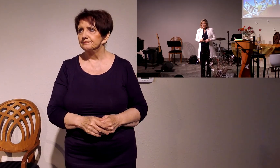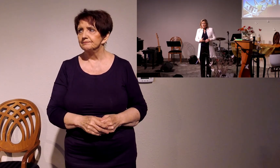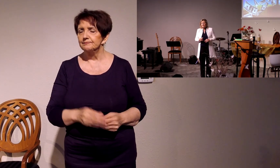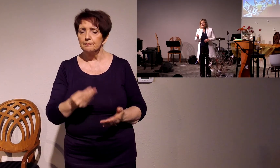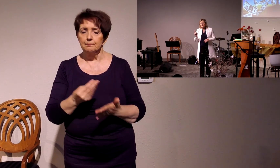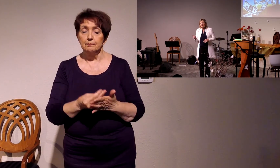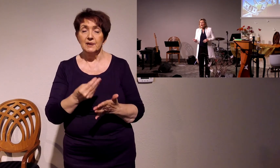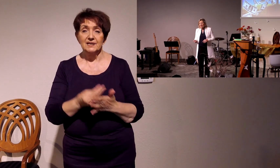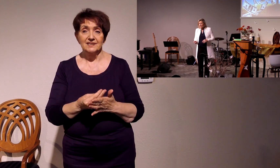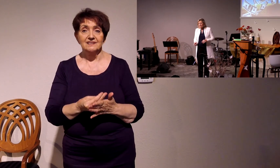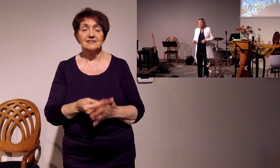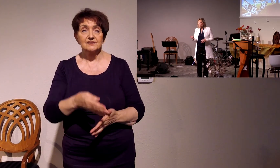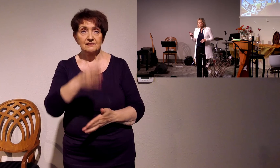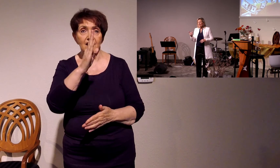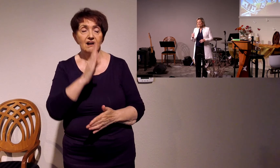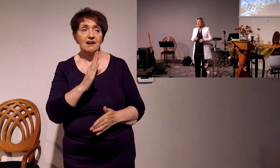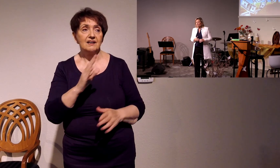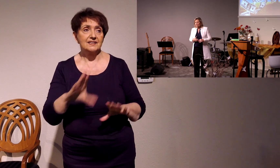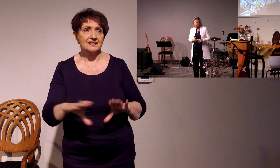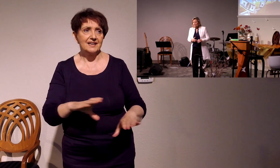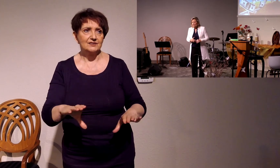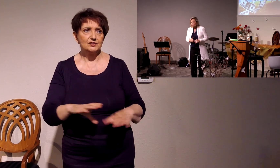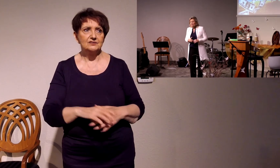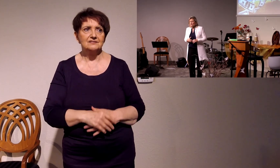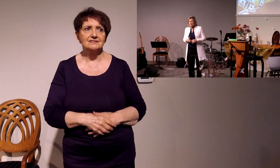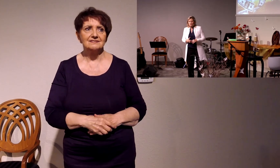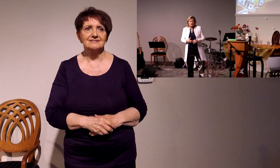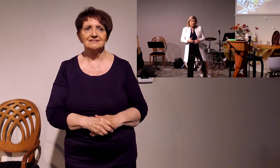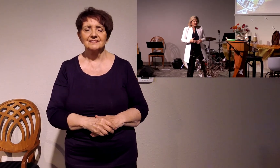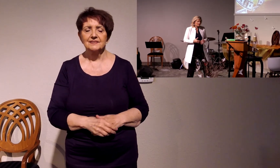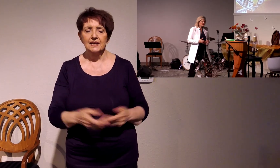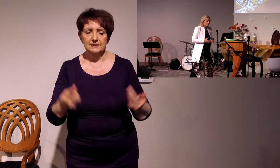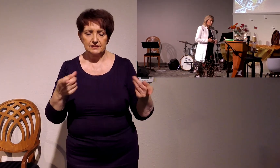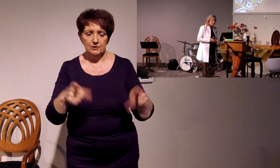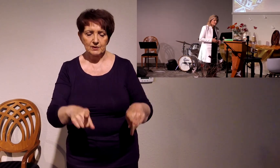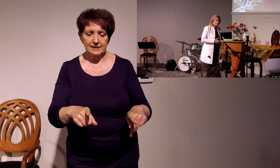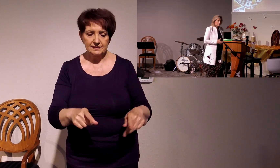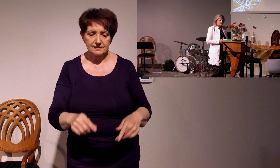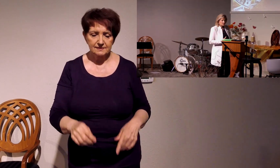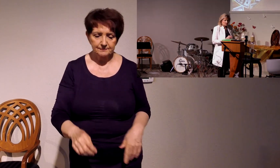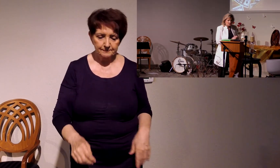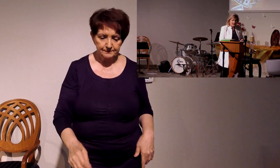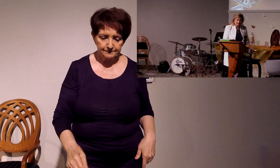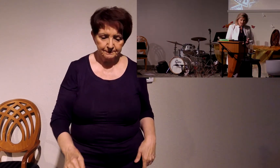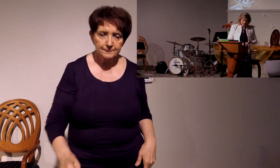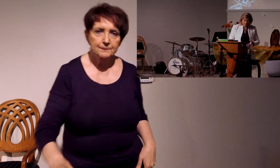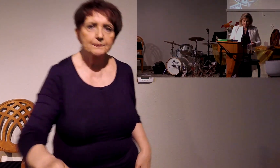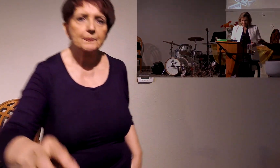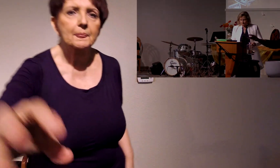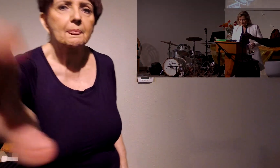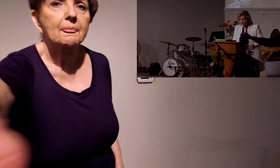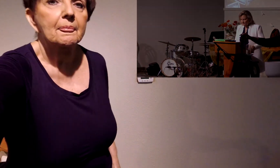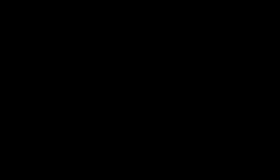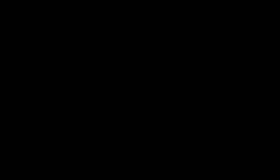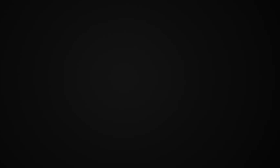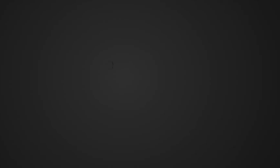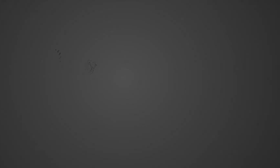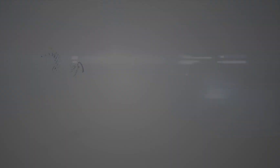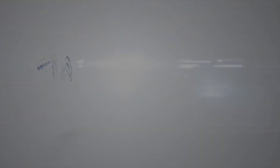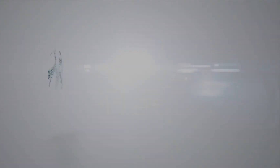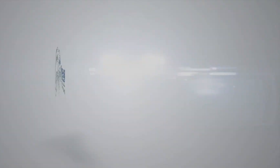Money is God in action. And so it is. Yes.